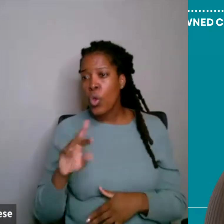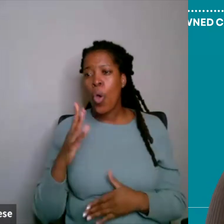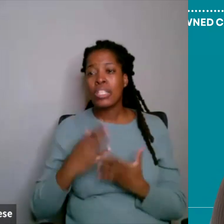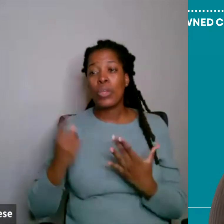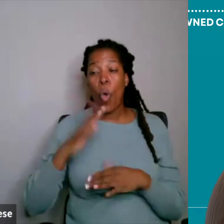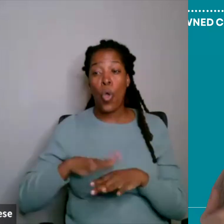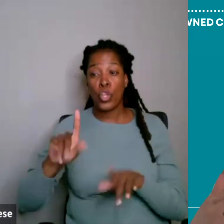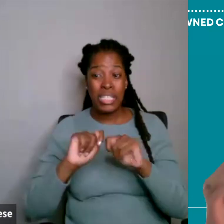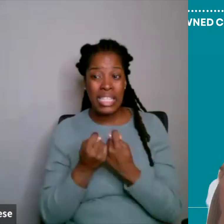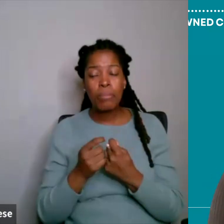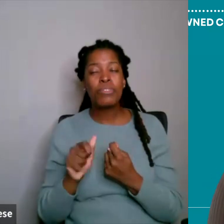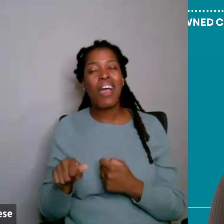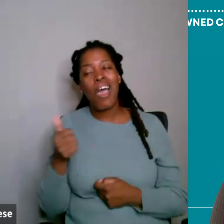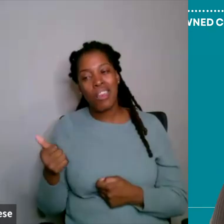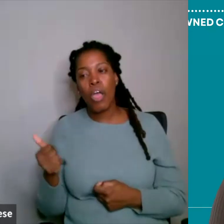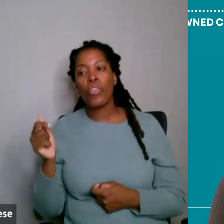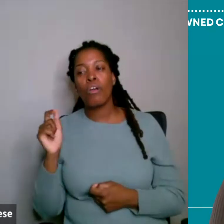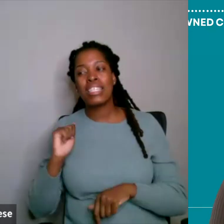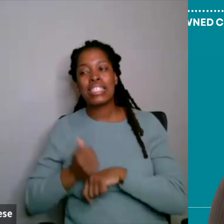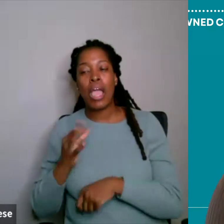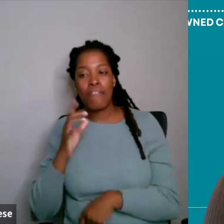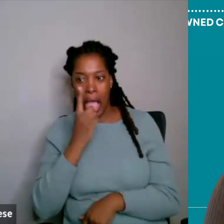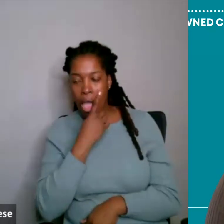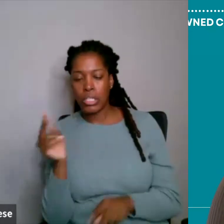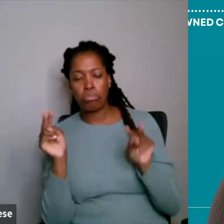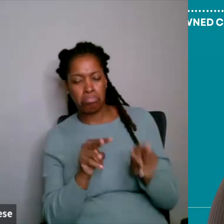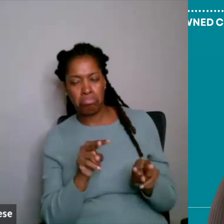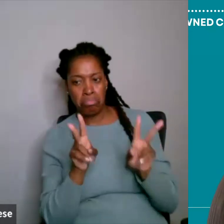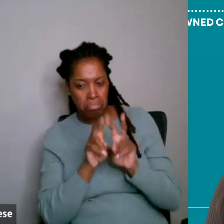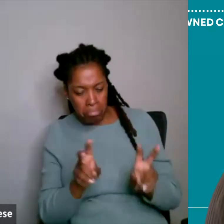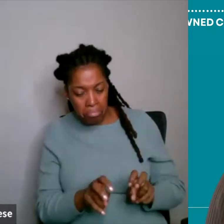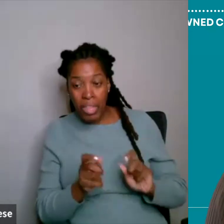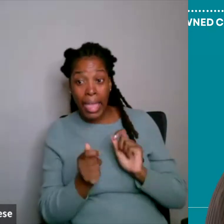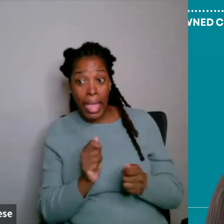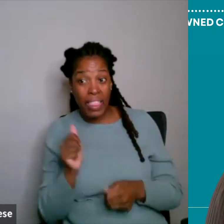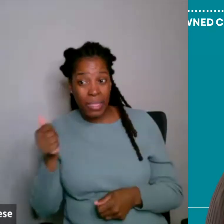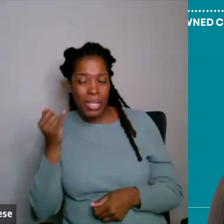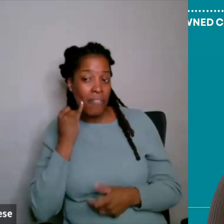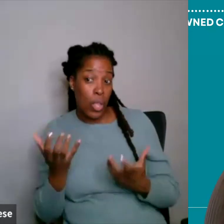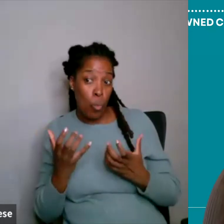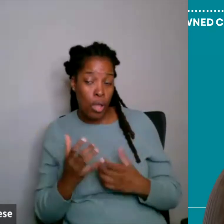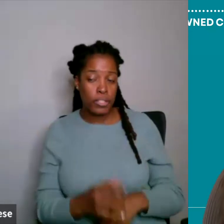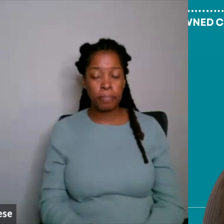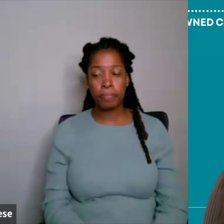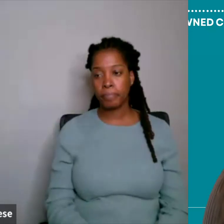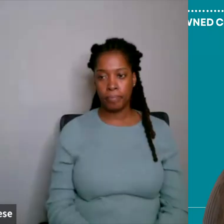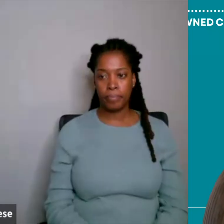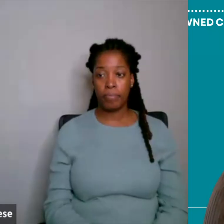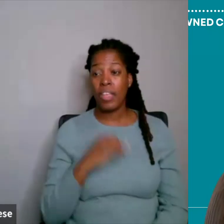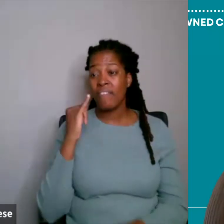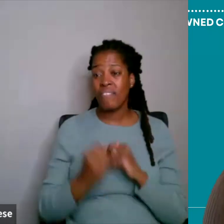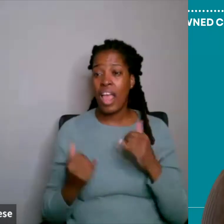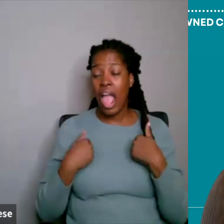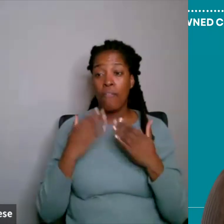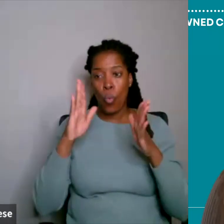kind of check and dig in and edit themselves if they'd like to. And then finally, there are great export